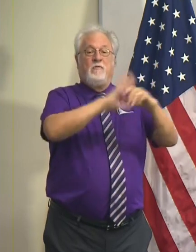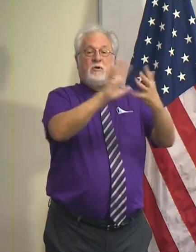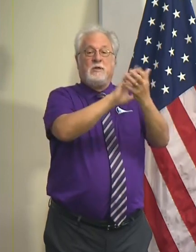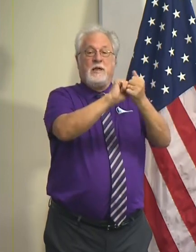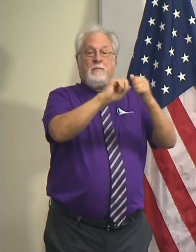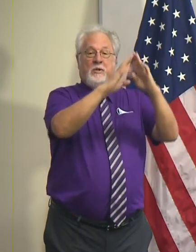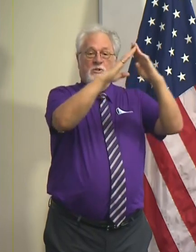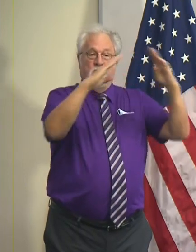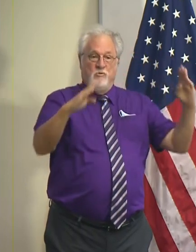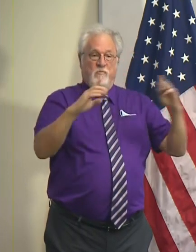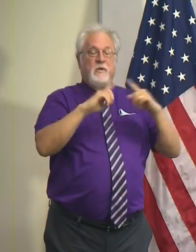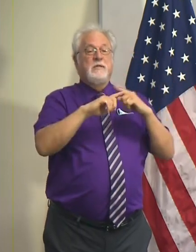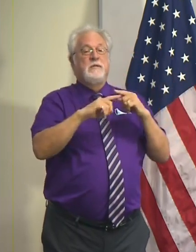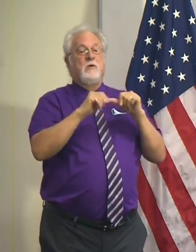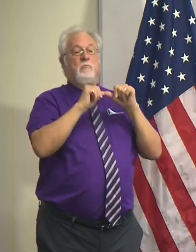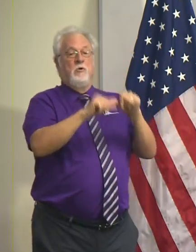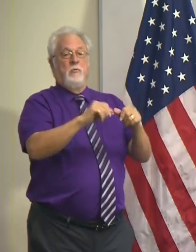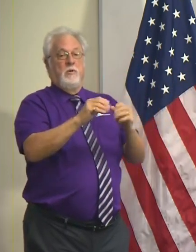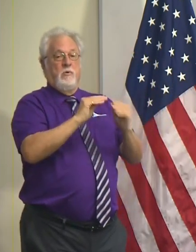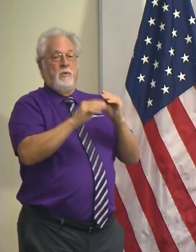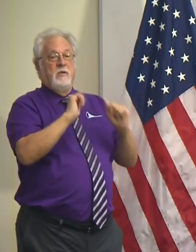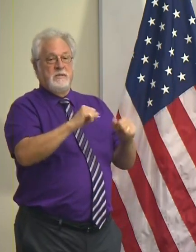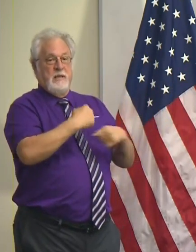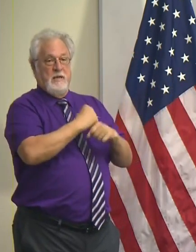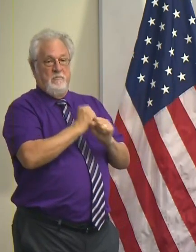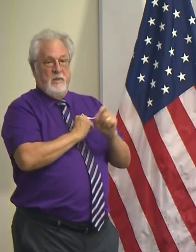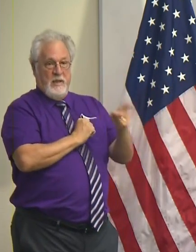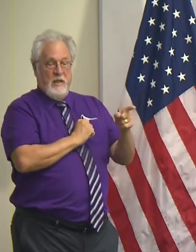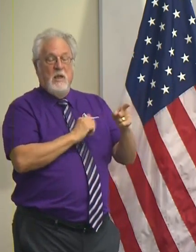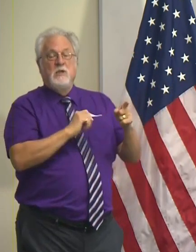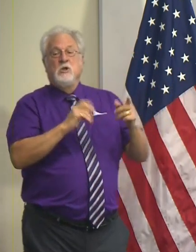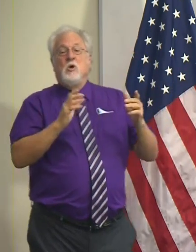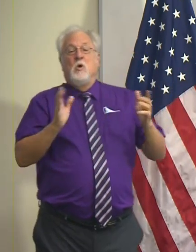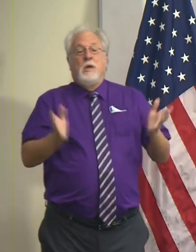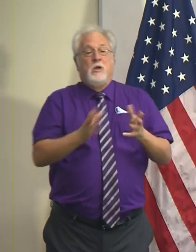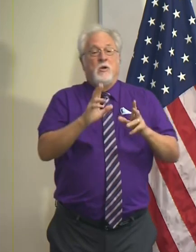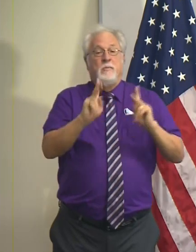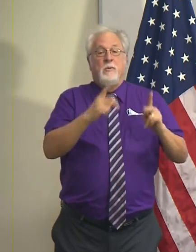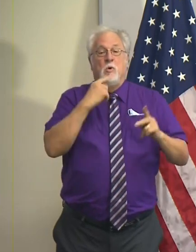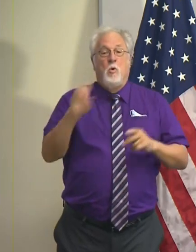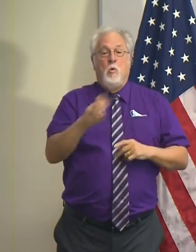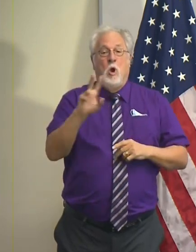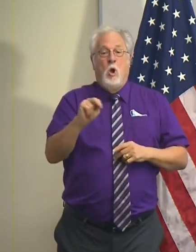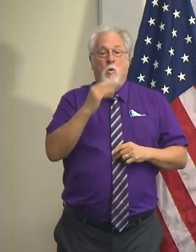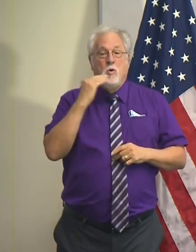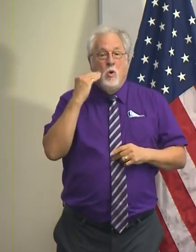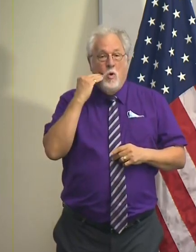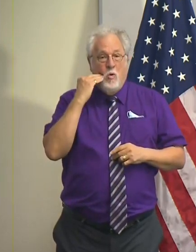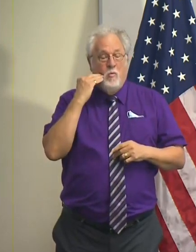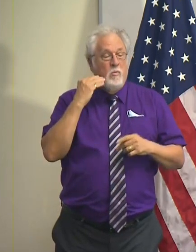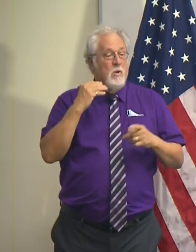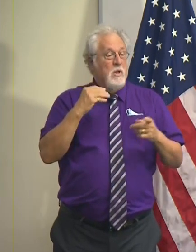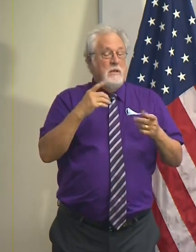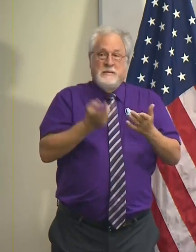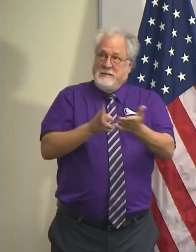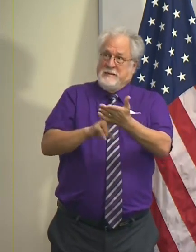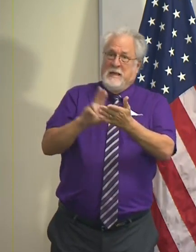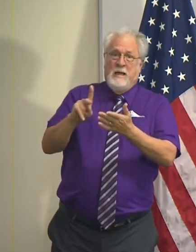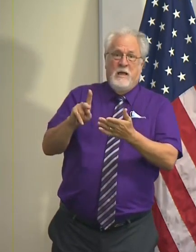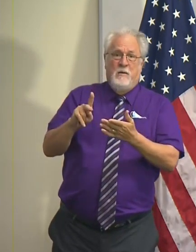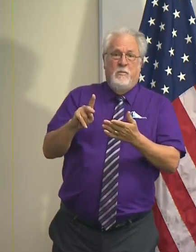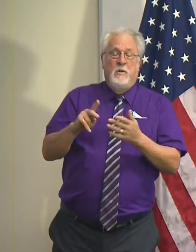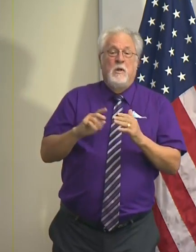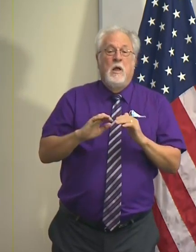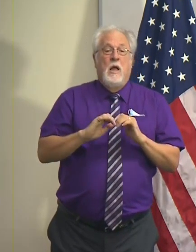permanent repairs can be made. So we encourage homeowners who need to sign up. You do